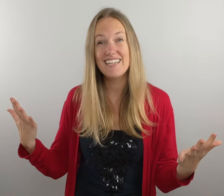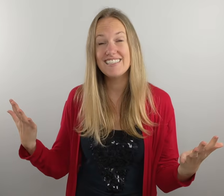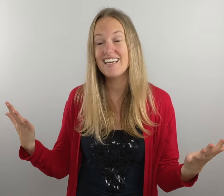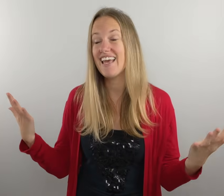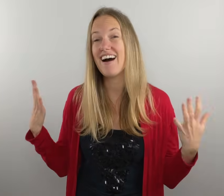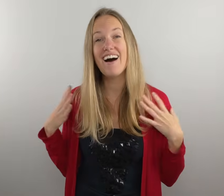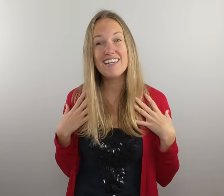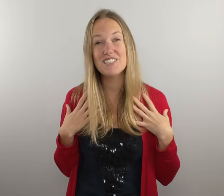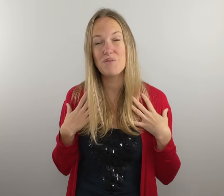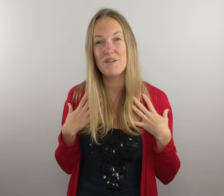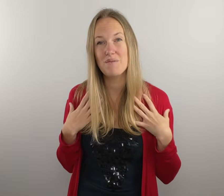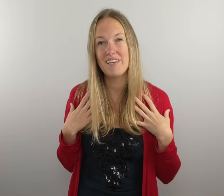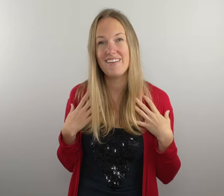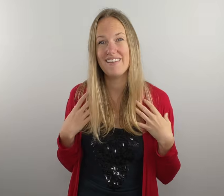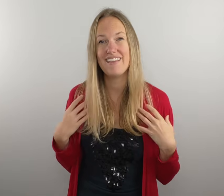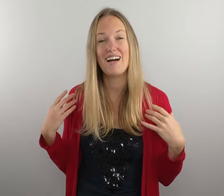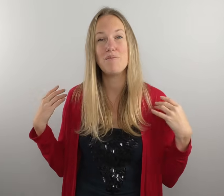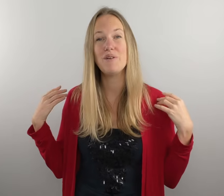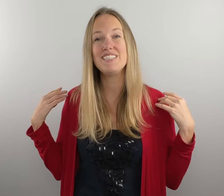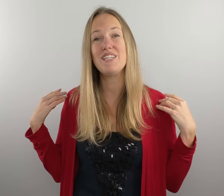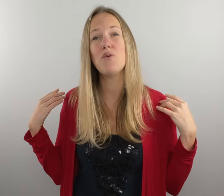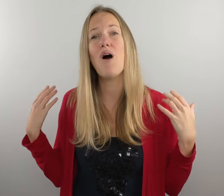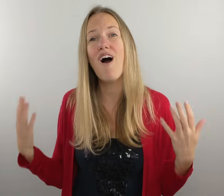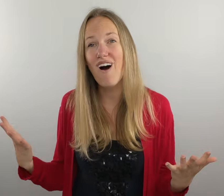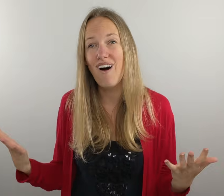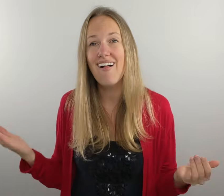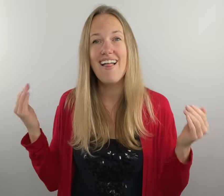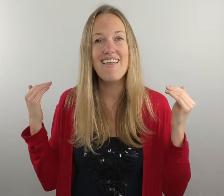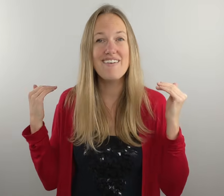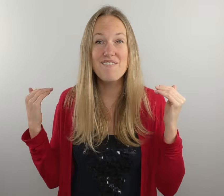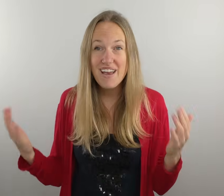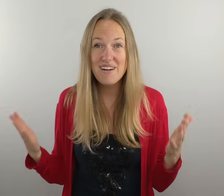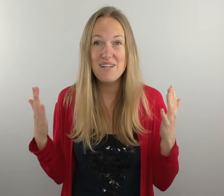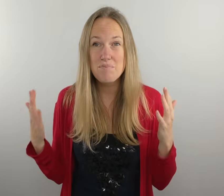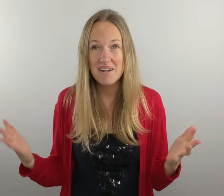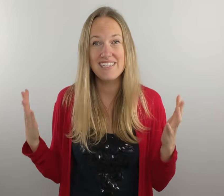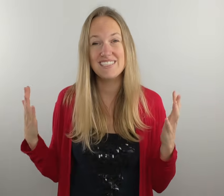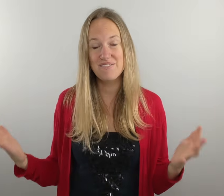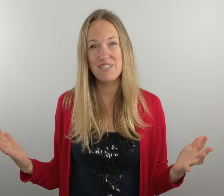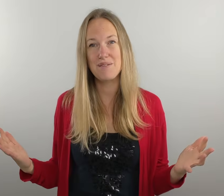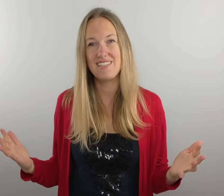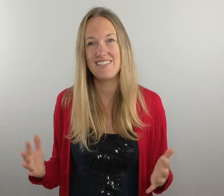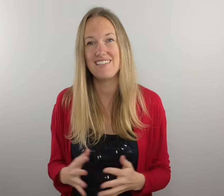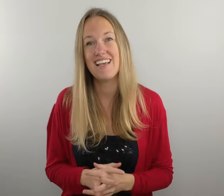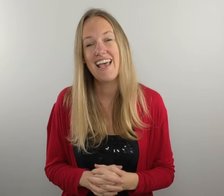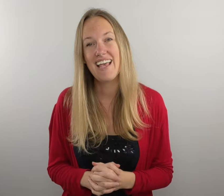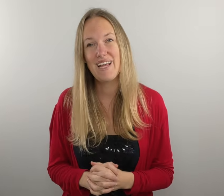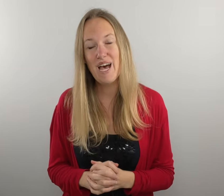it, and I just want to repeat it, that I am wishing you all the very merriest of Christmases and a Happy